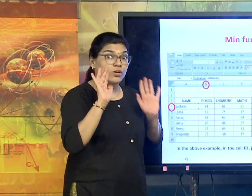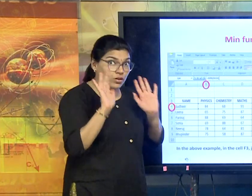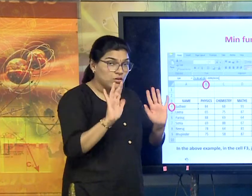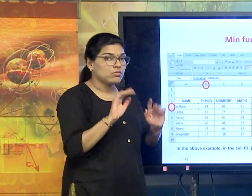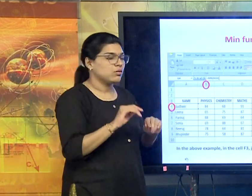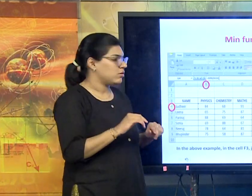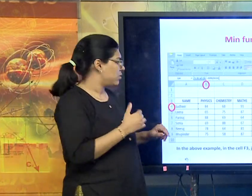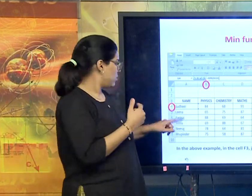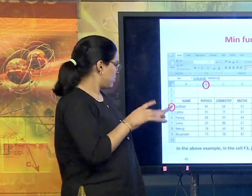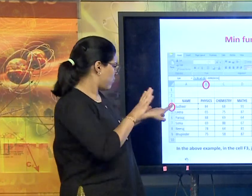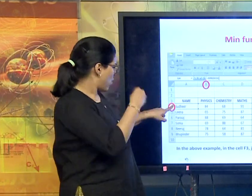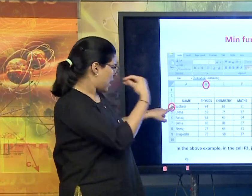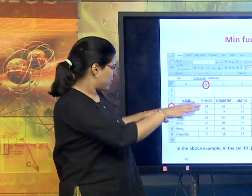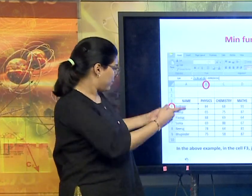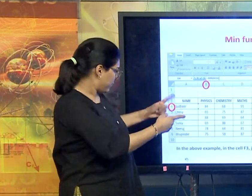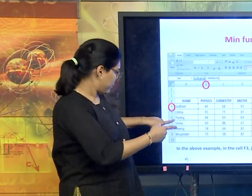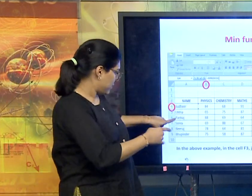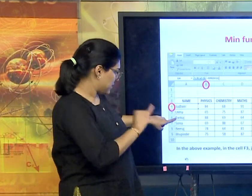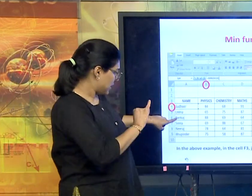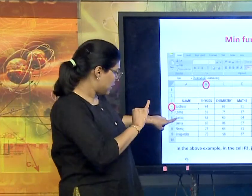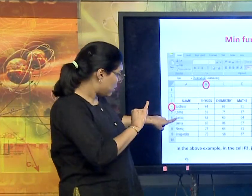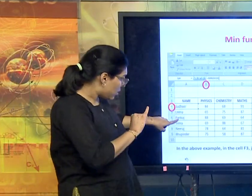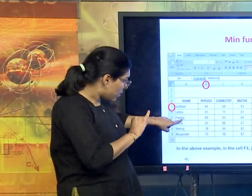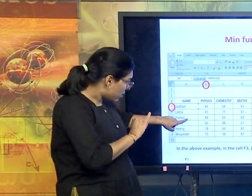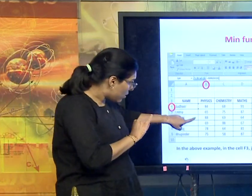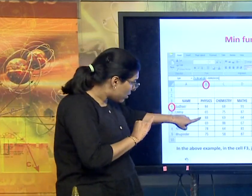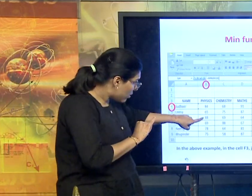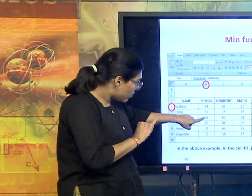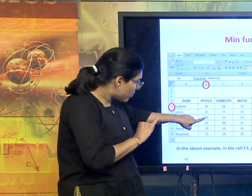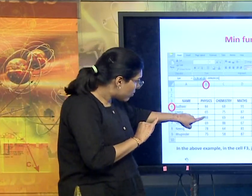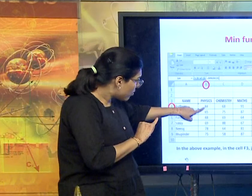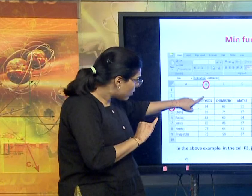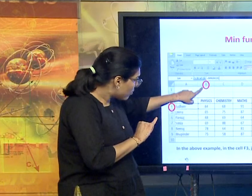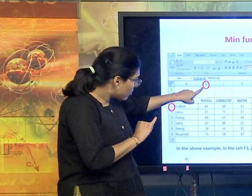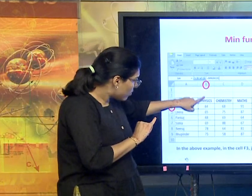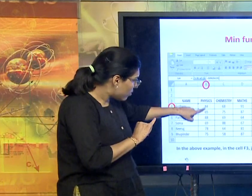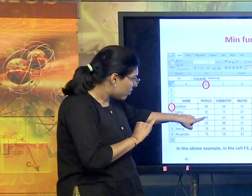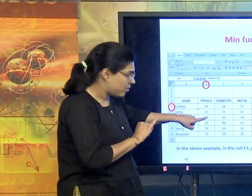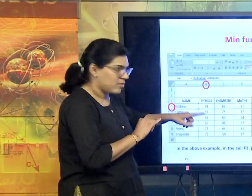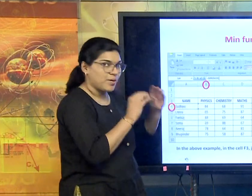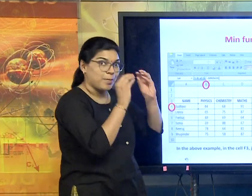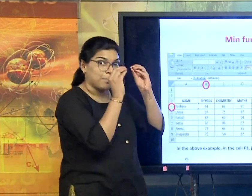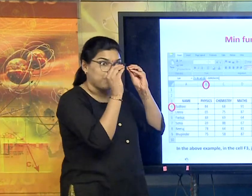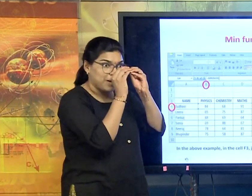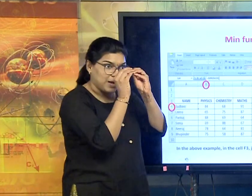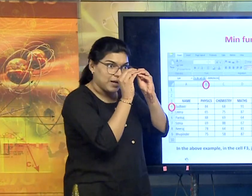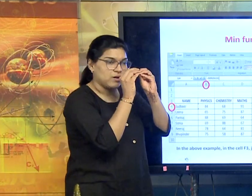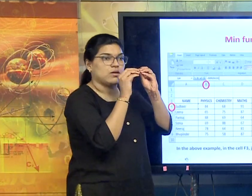Here we are trying to find the marks of Pankaj. It is B